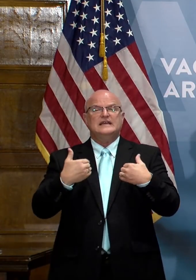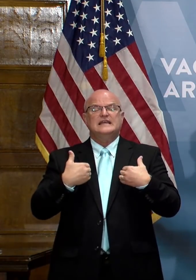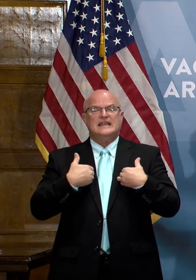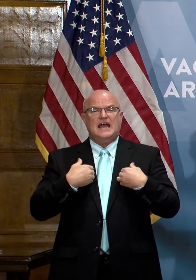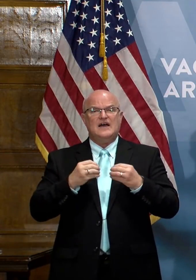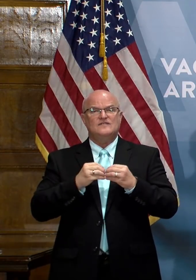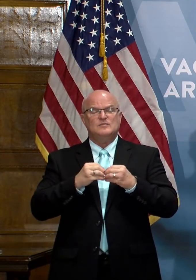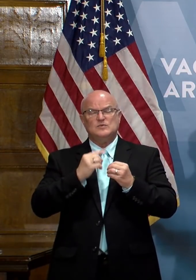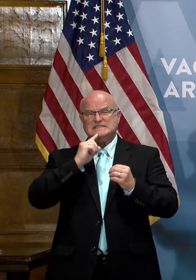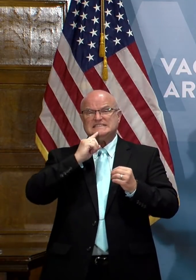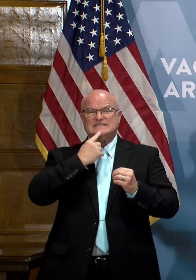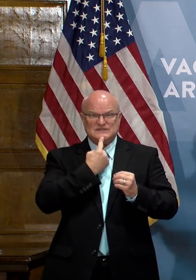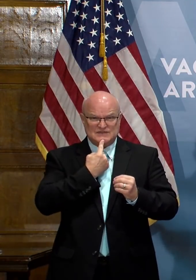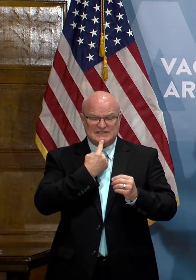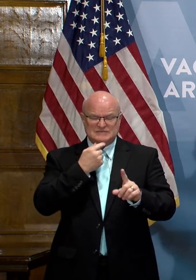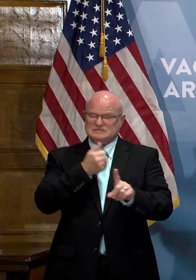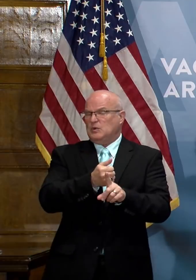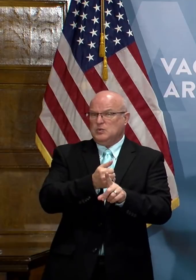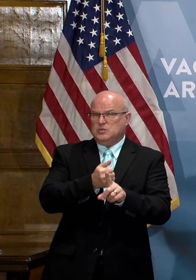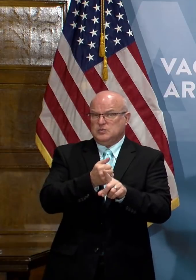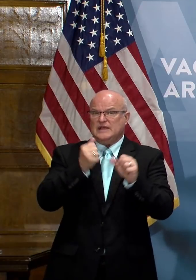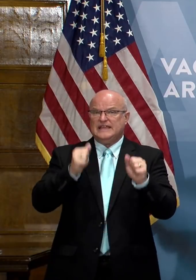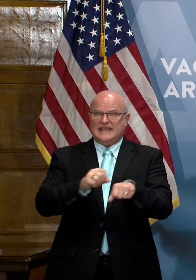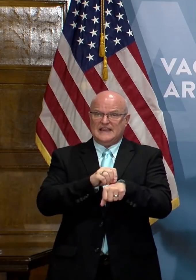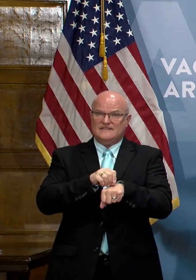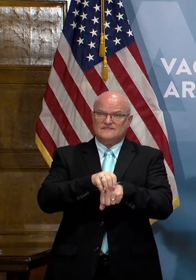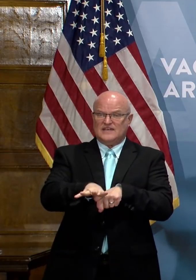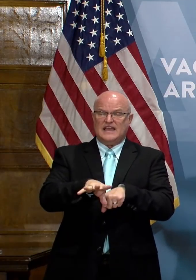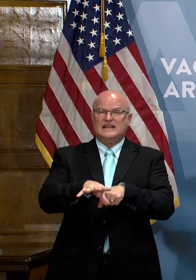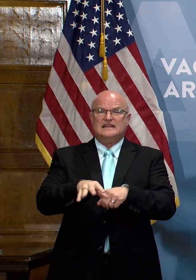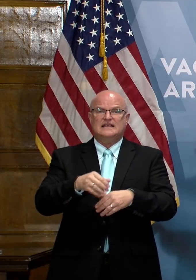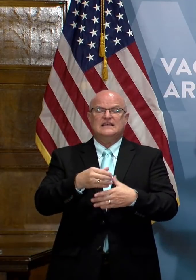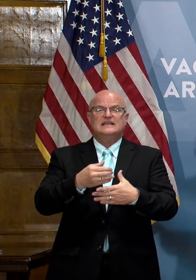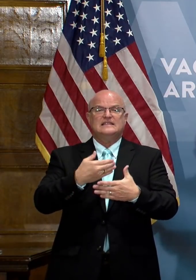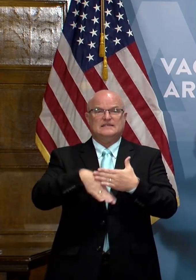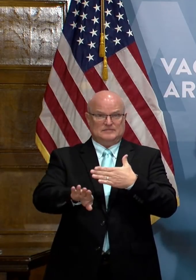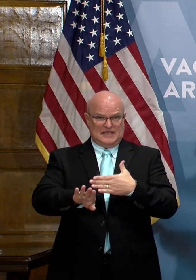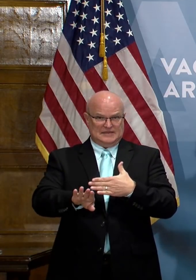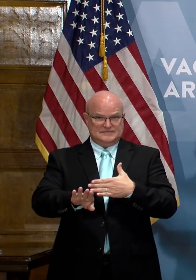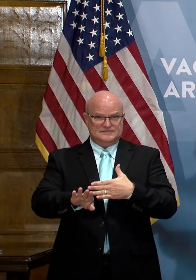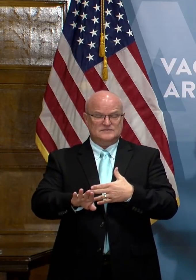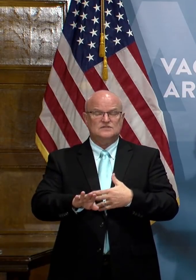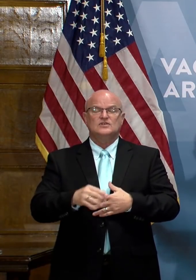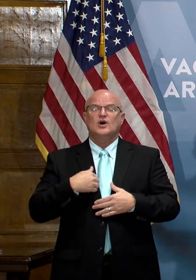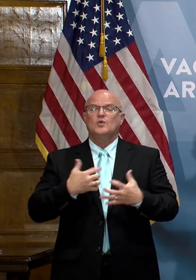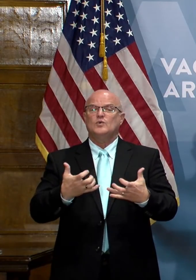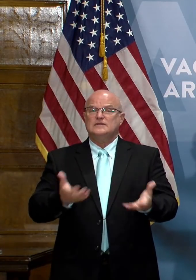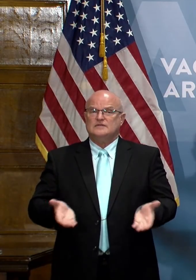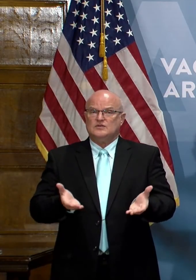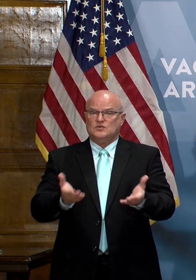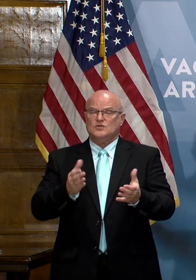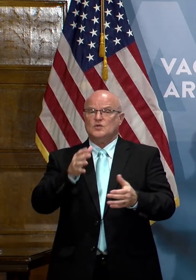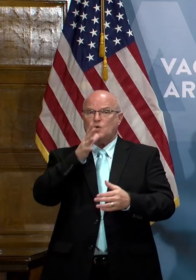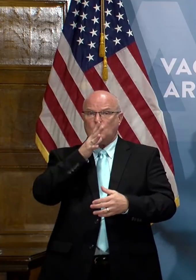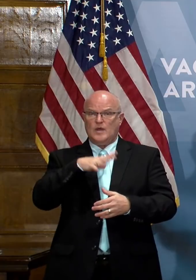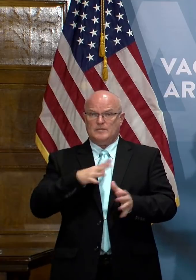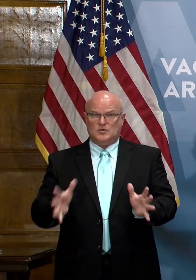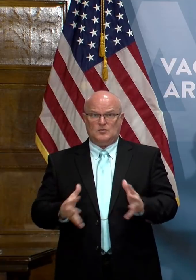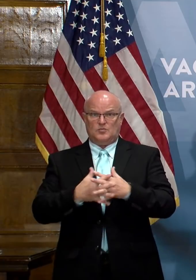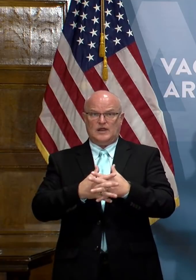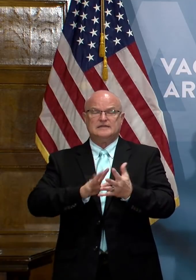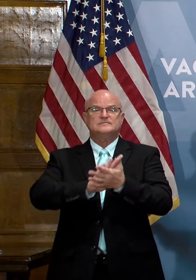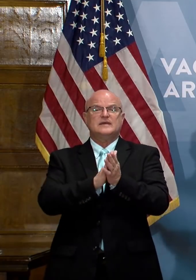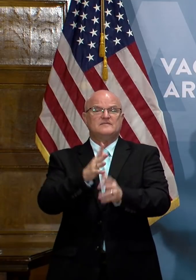a more severe case of the disease, and it can affect the outcome of the pregnancy. So we want to encourage all pregnant women to